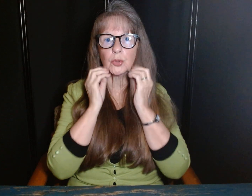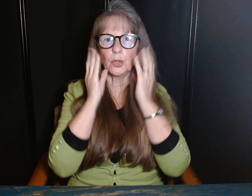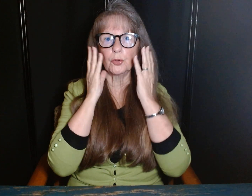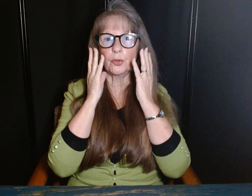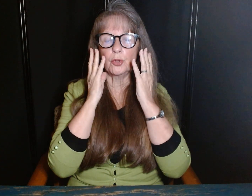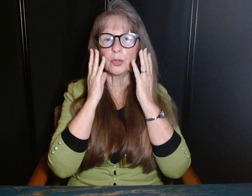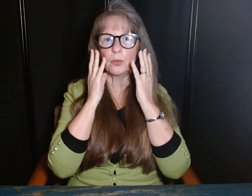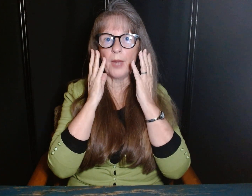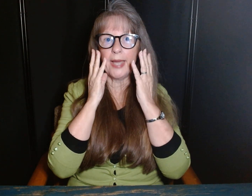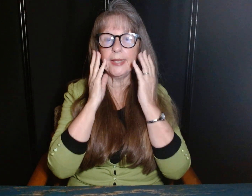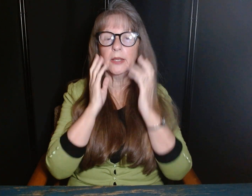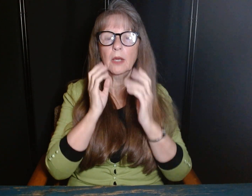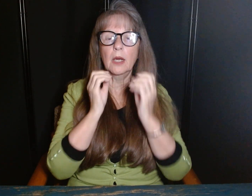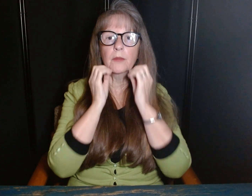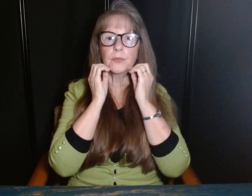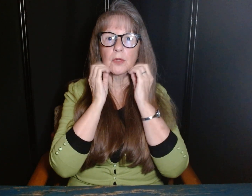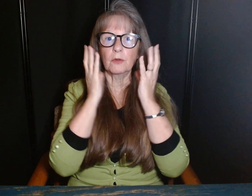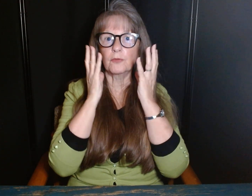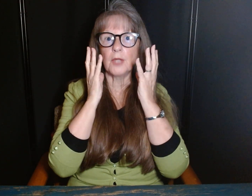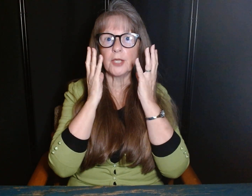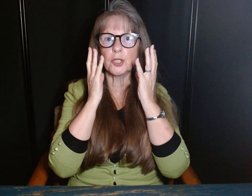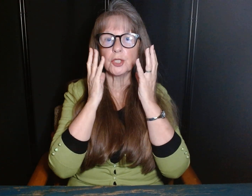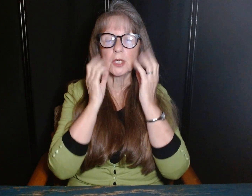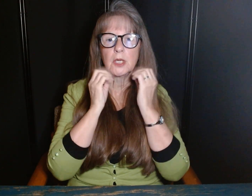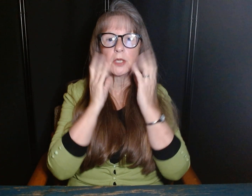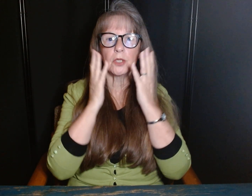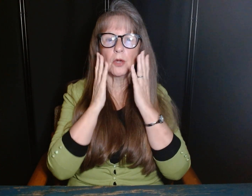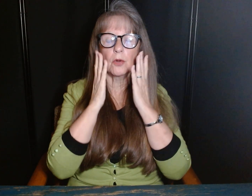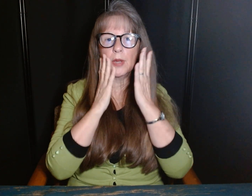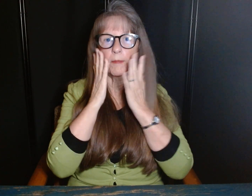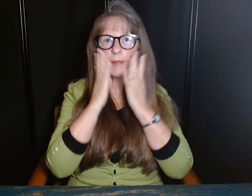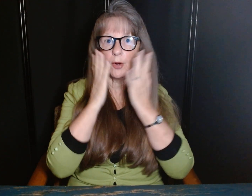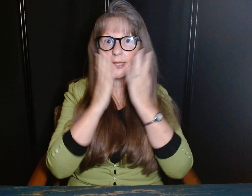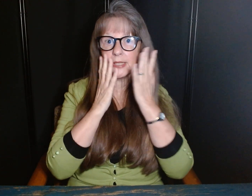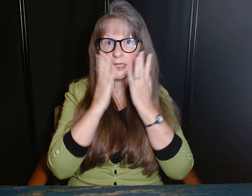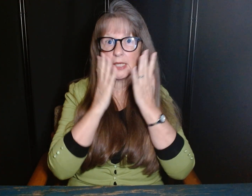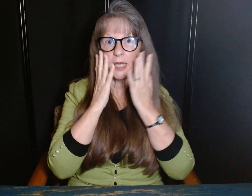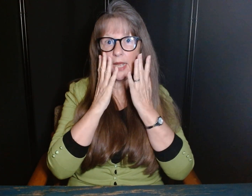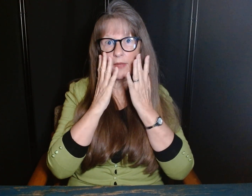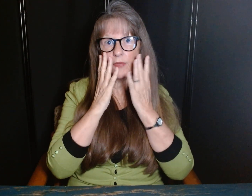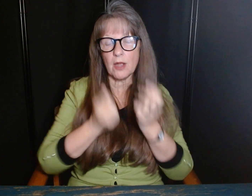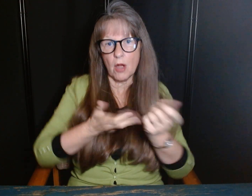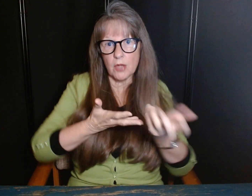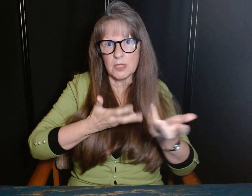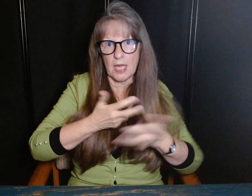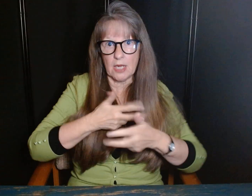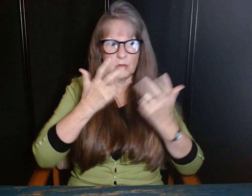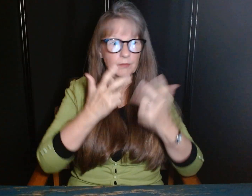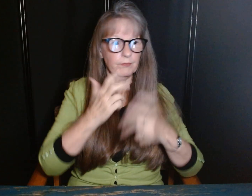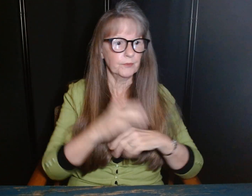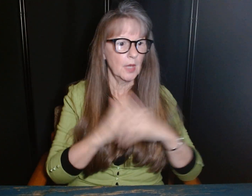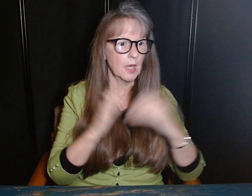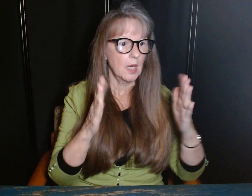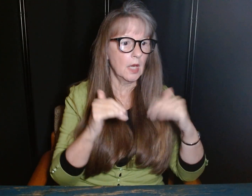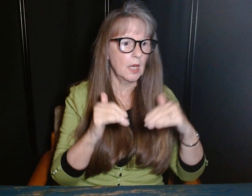turn usually red, it'll flush. So embarrassed, and that causes anger. Um,